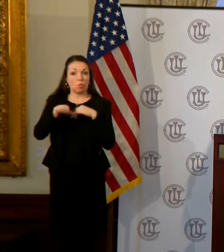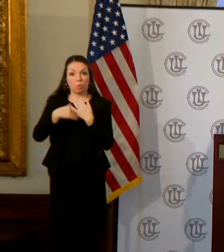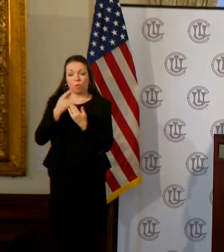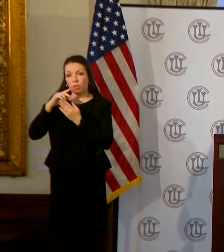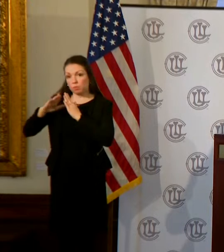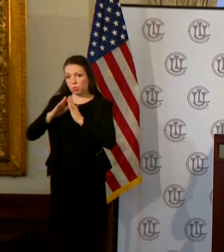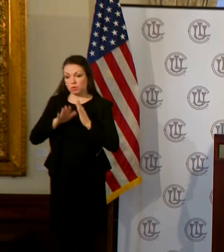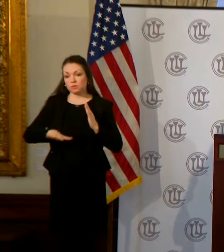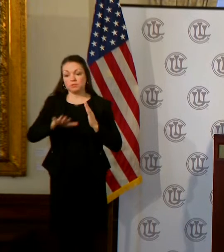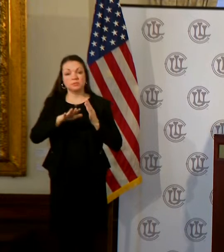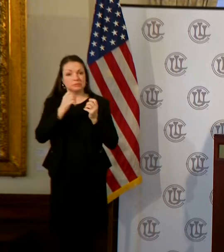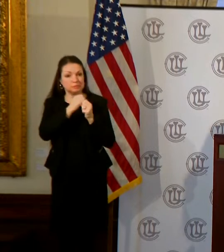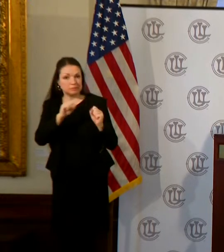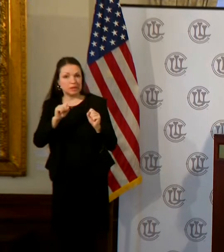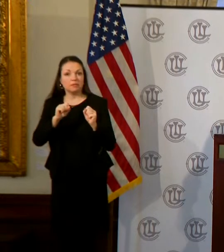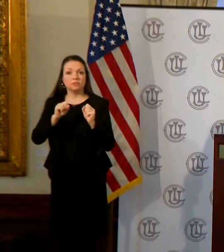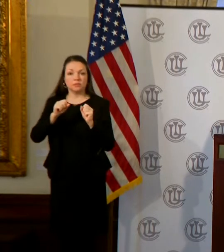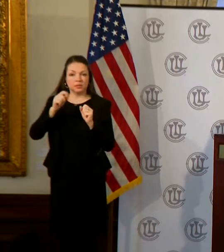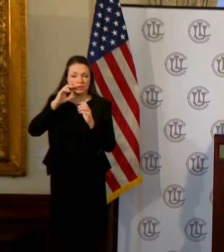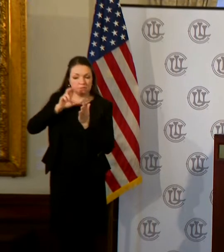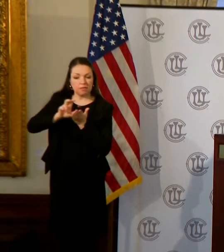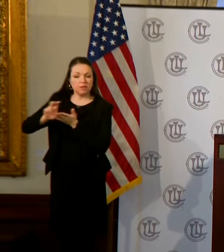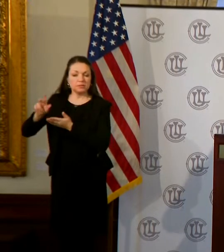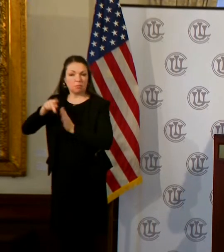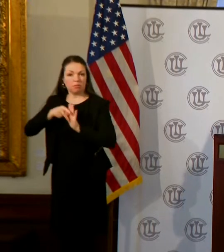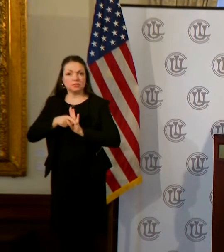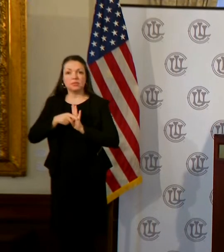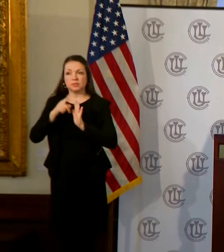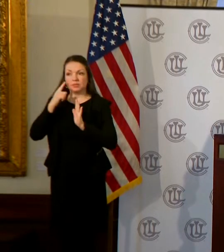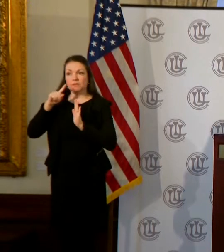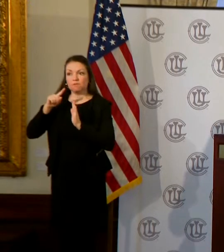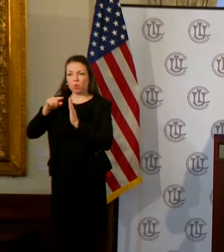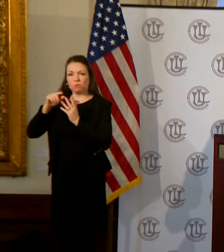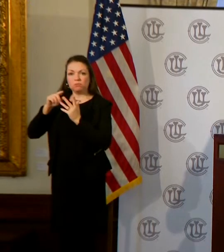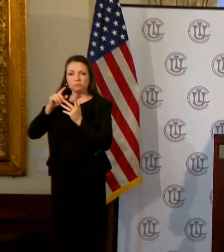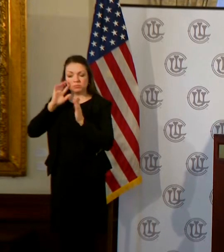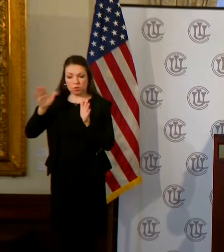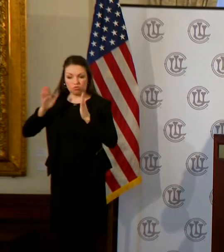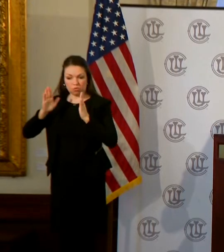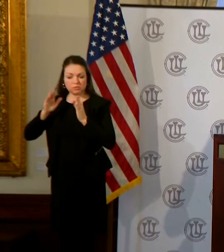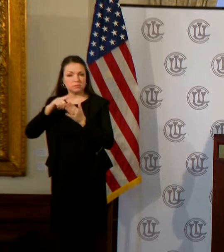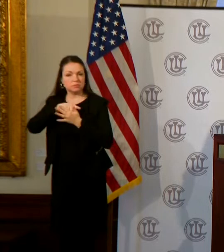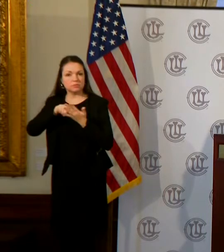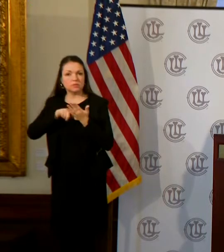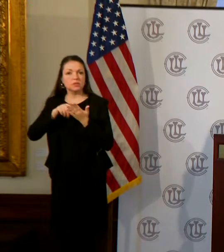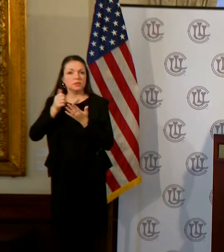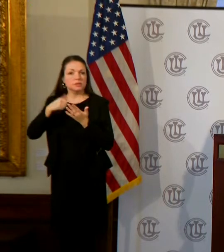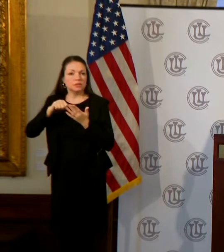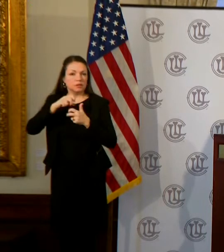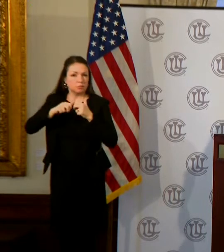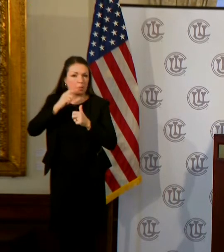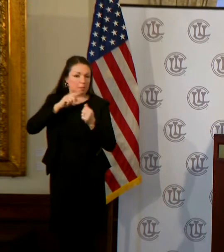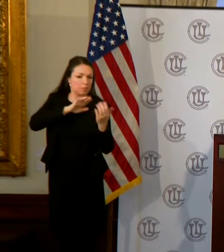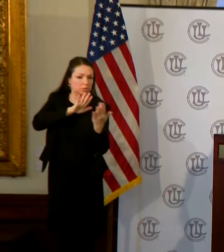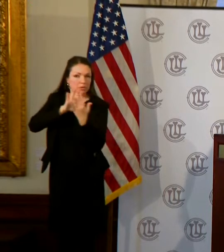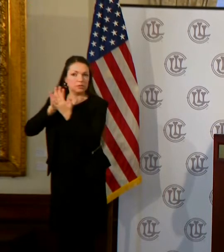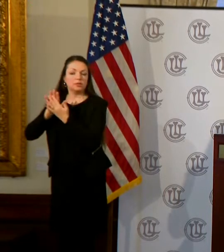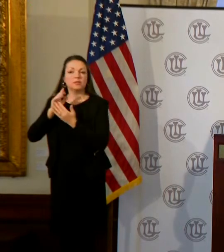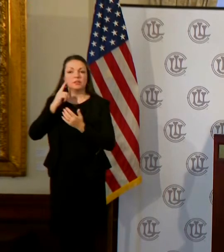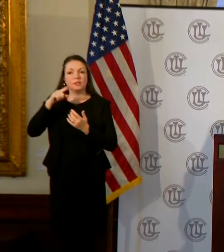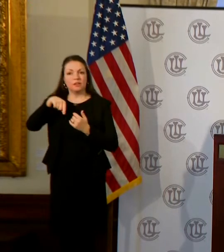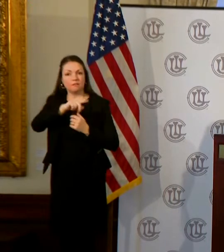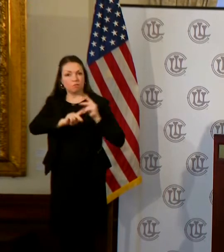in policies to address the underlying drivers of contact with the criminal justice system. State's Attorney Foxx has